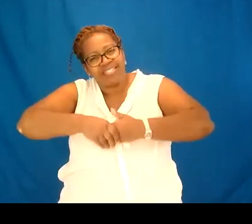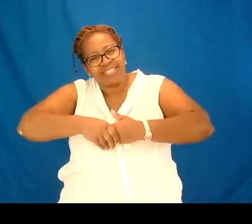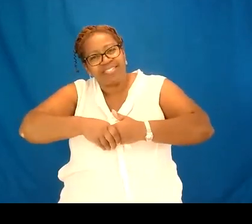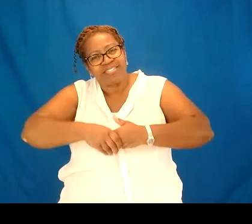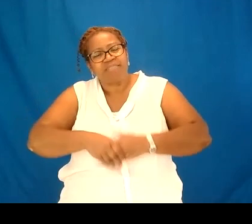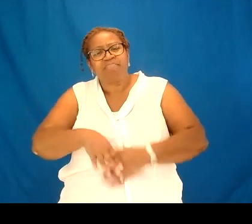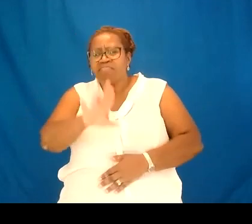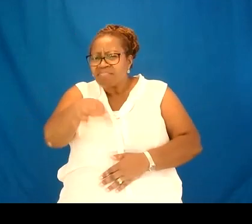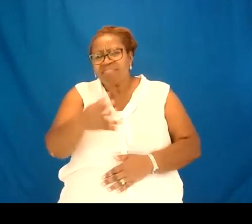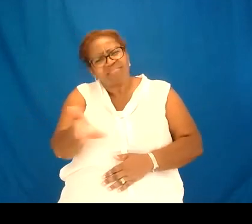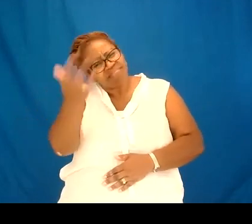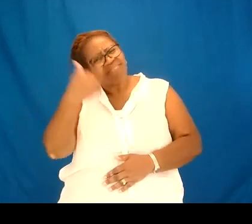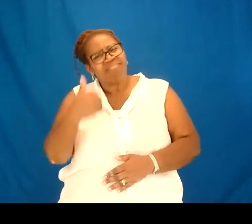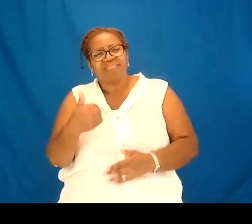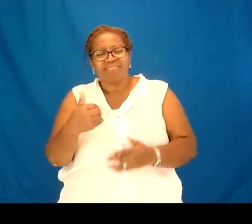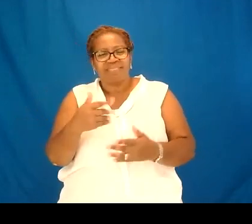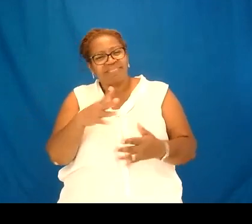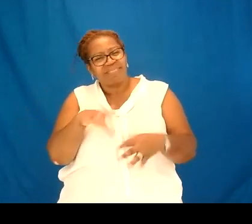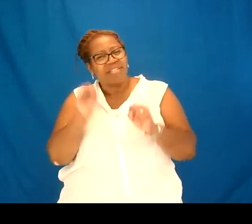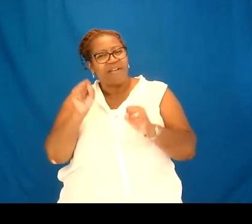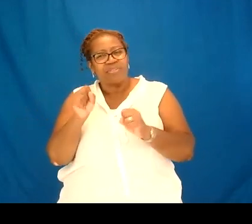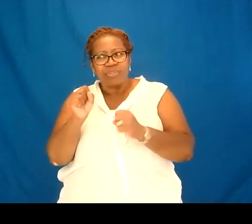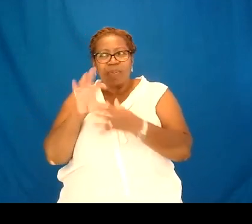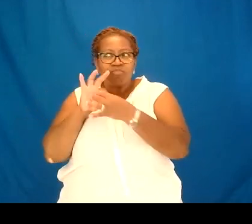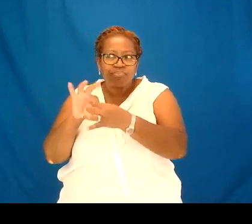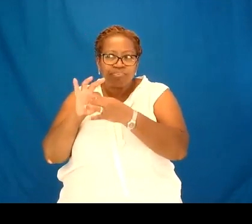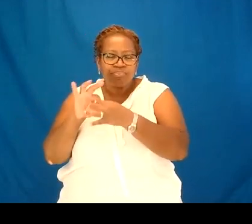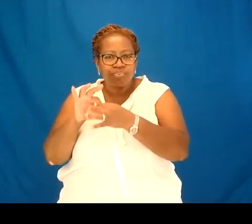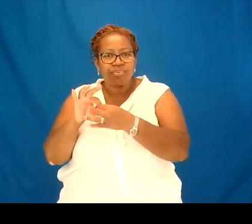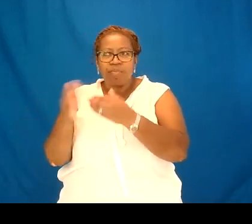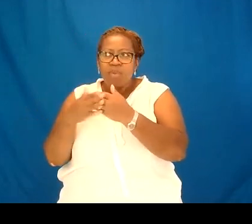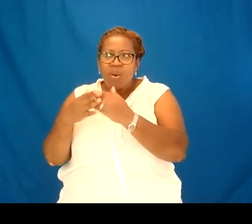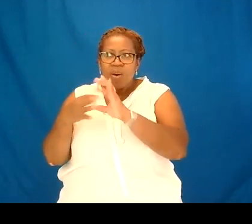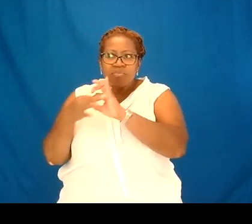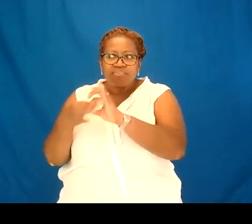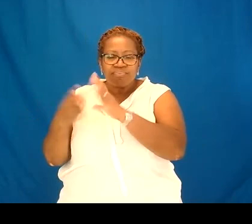get to know Jesus a little bit more deeper today? Amen.